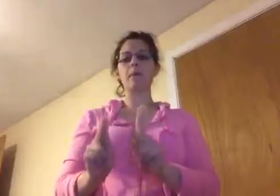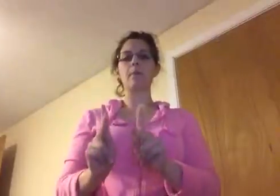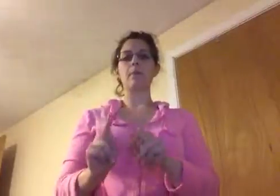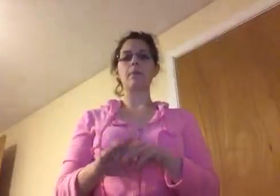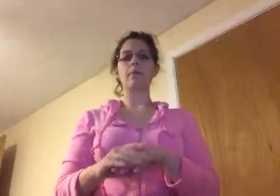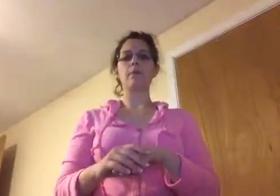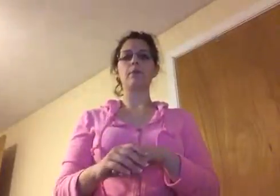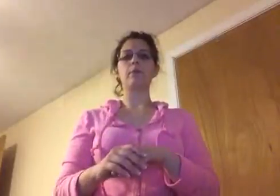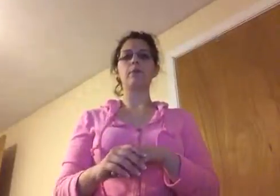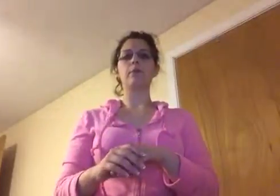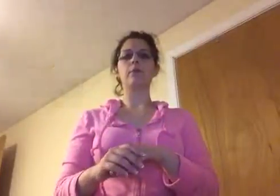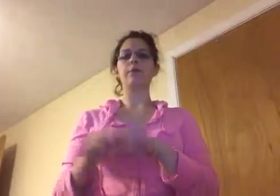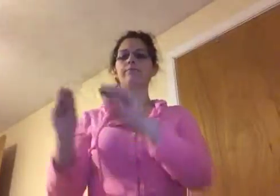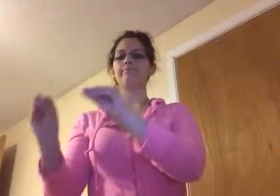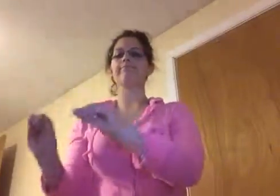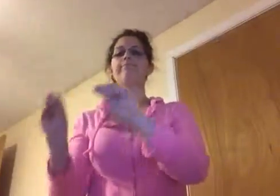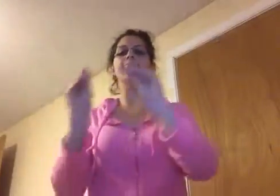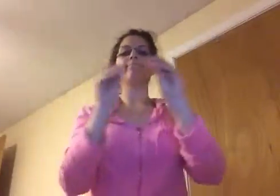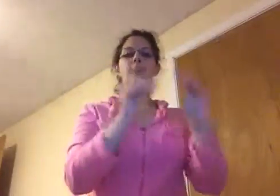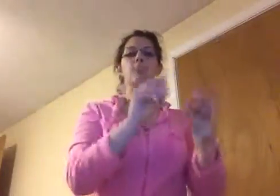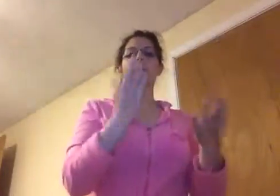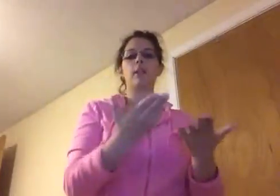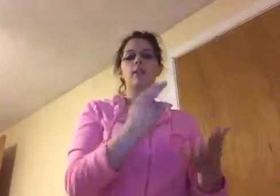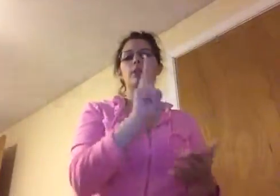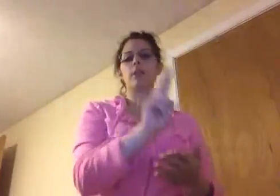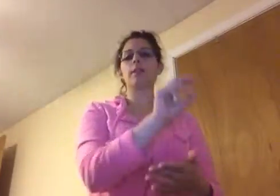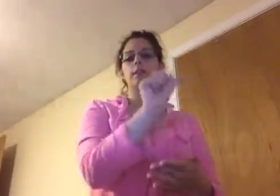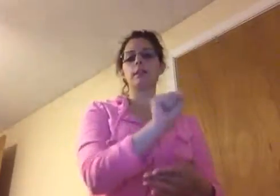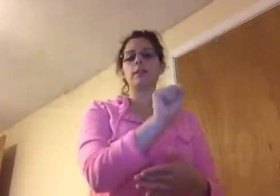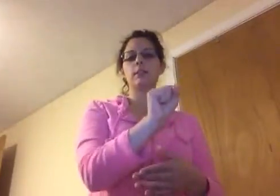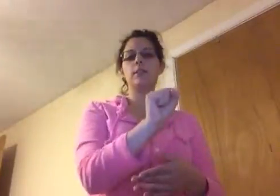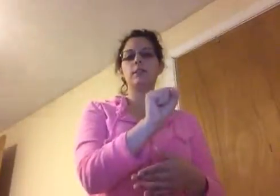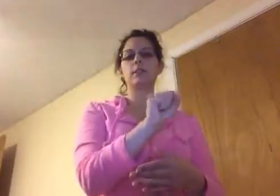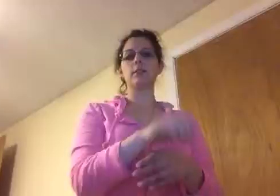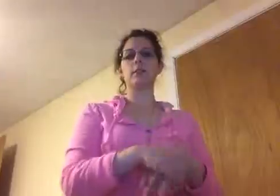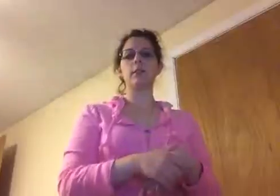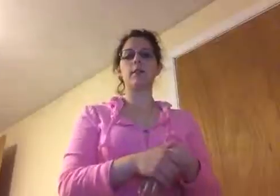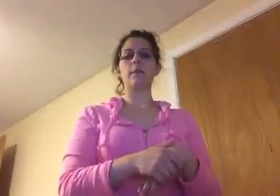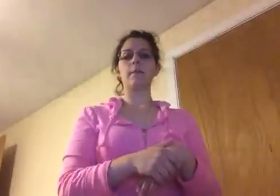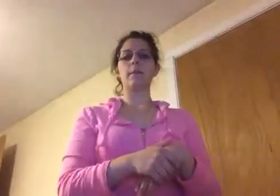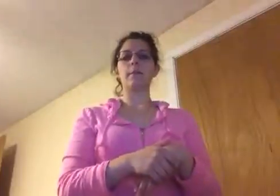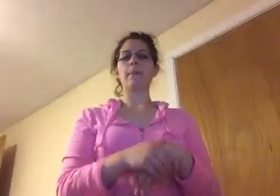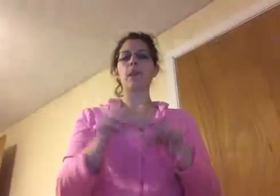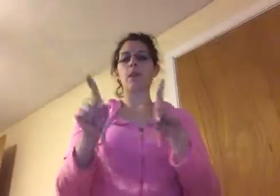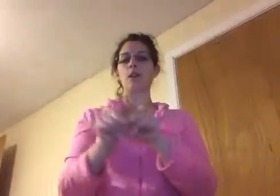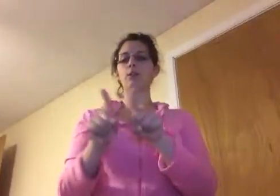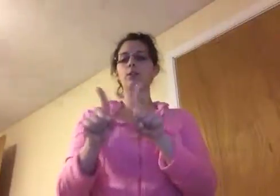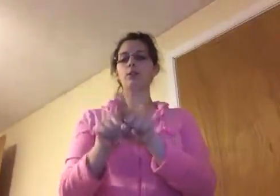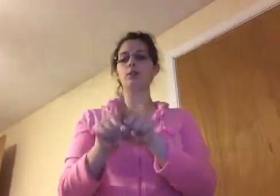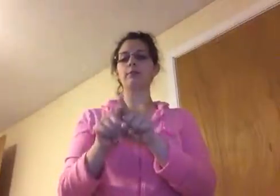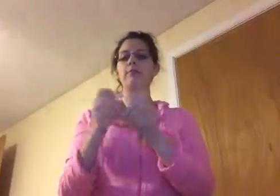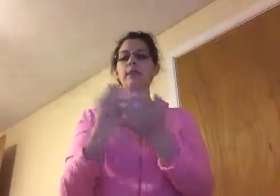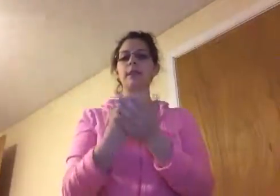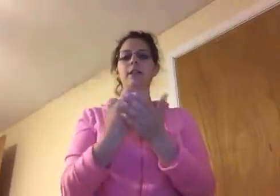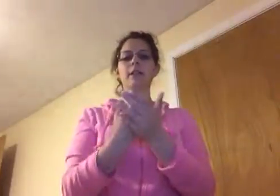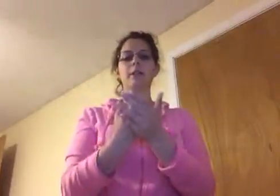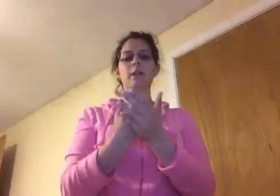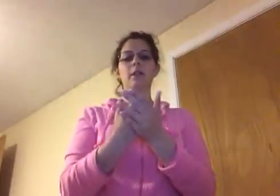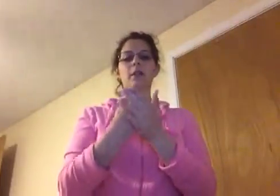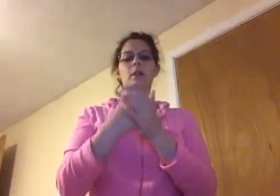people were the ones that came to the Americas. Okay, there was also at various points economic recession, severe economic